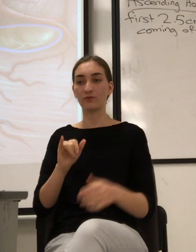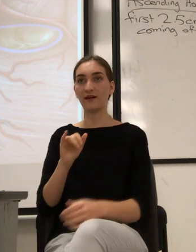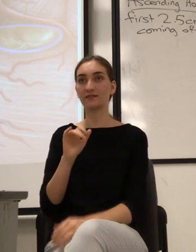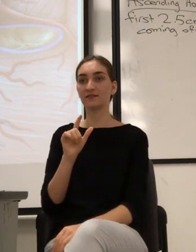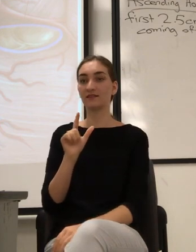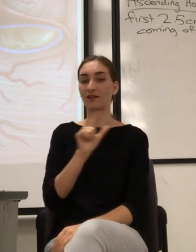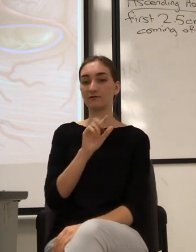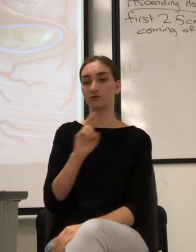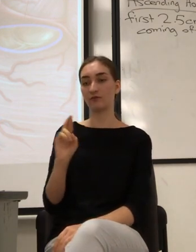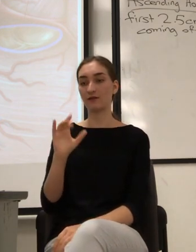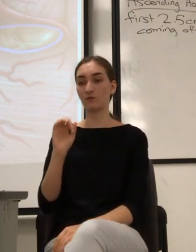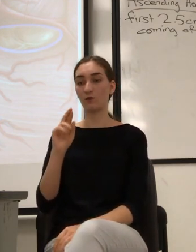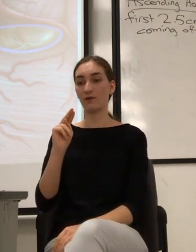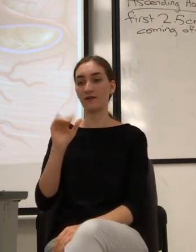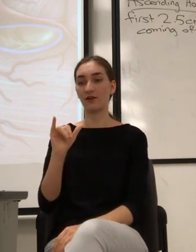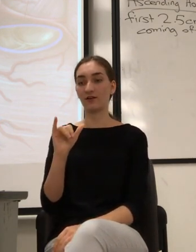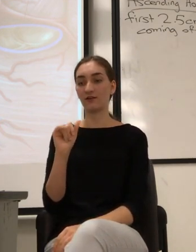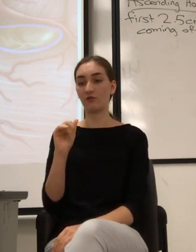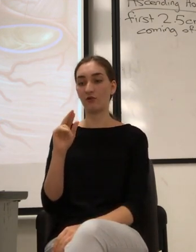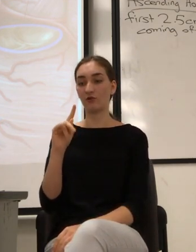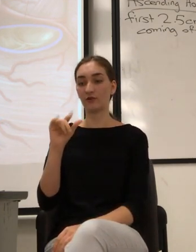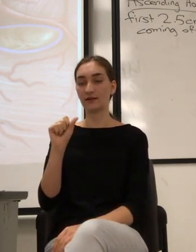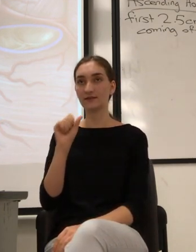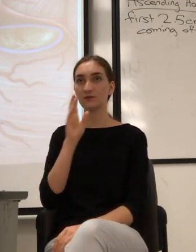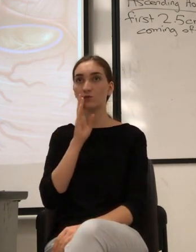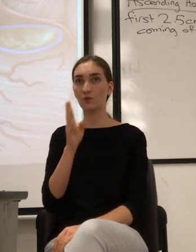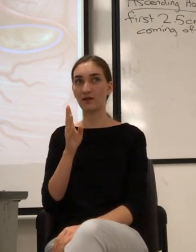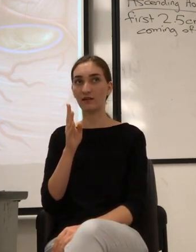They supply blood to the heart muscle.